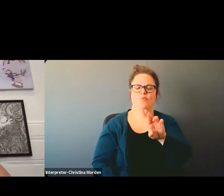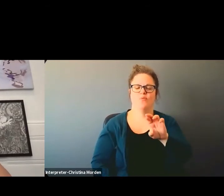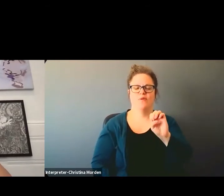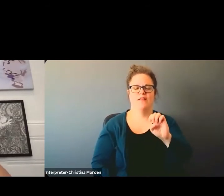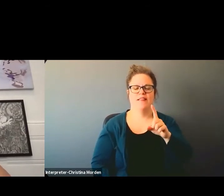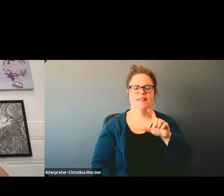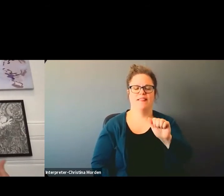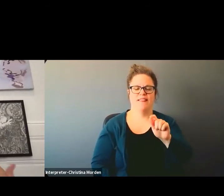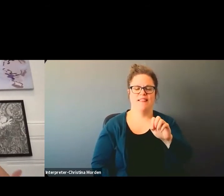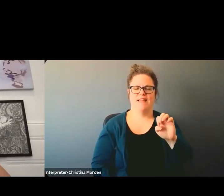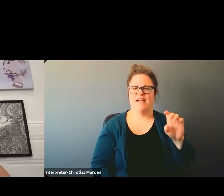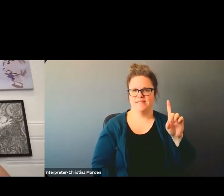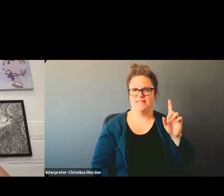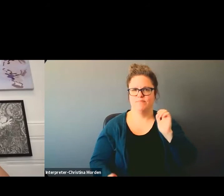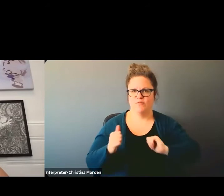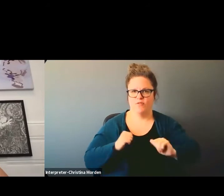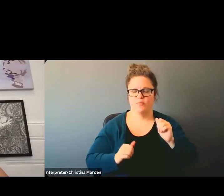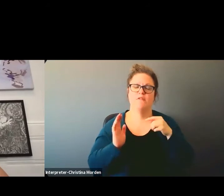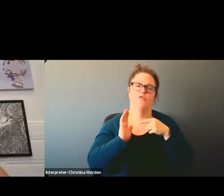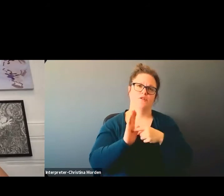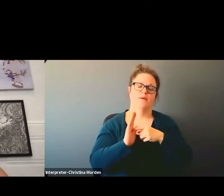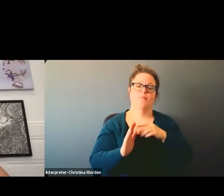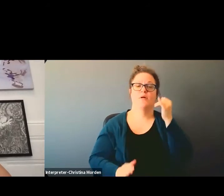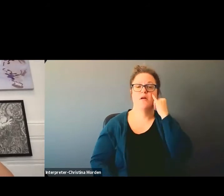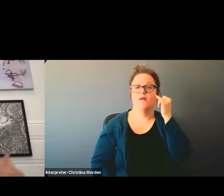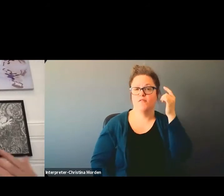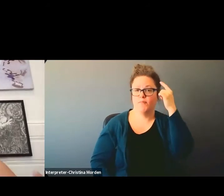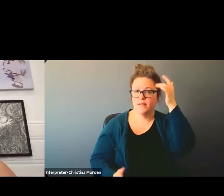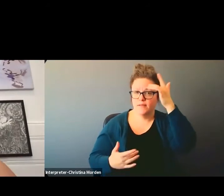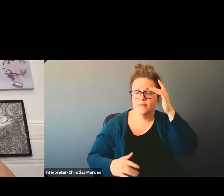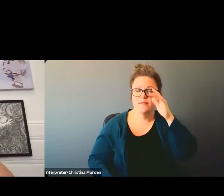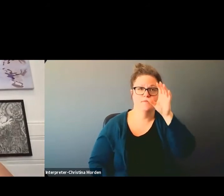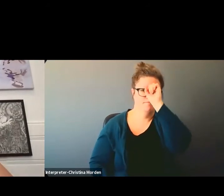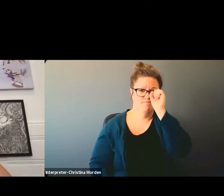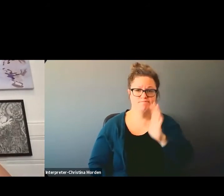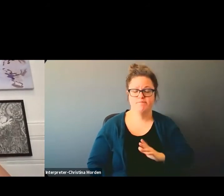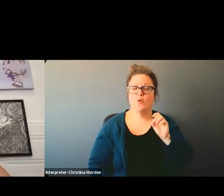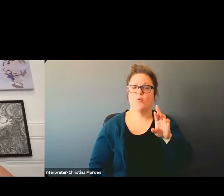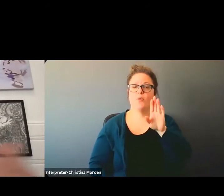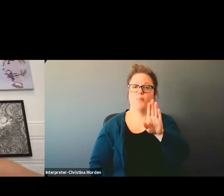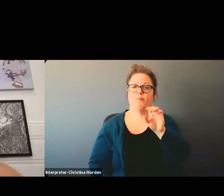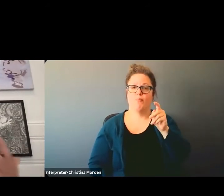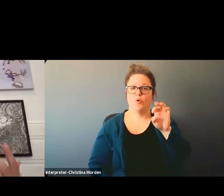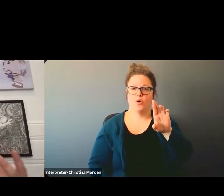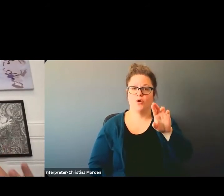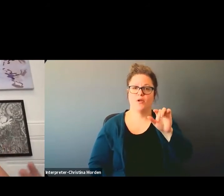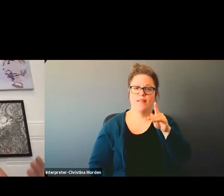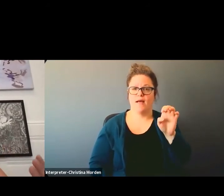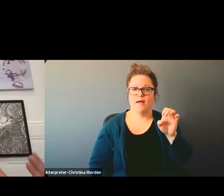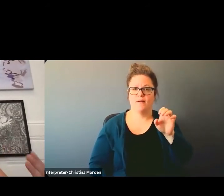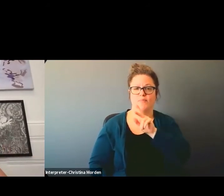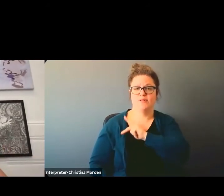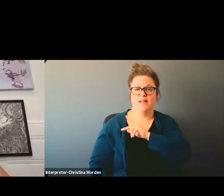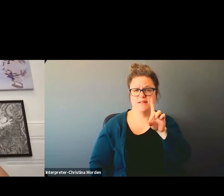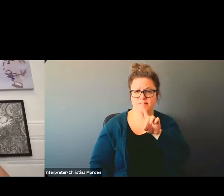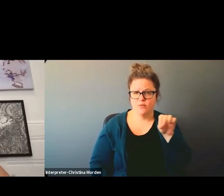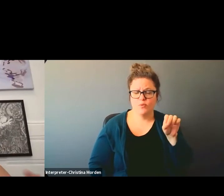mental illness such as schizophrenia and borderline personality disorder, or anything really,